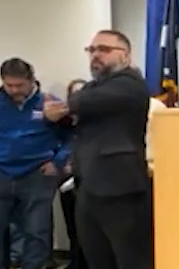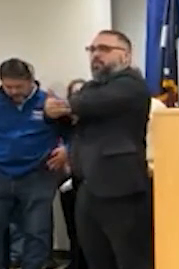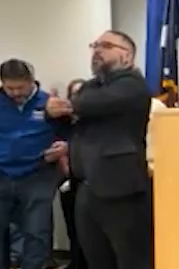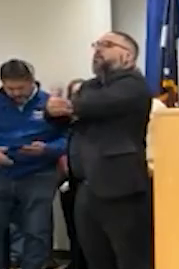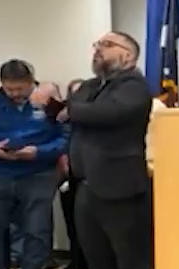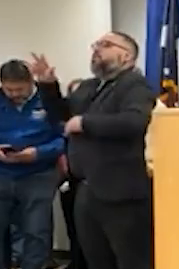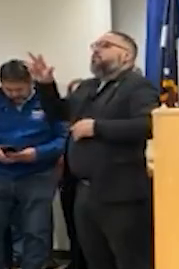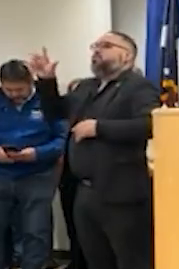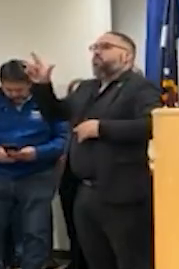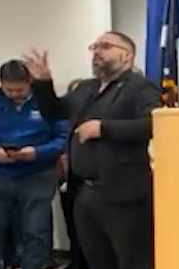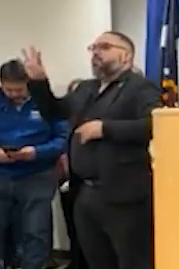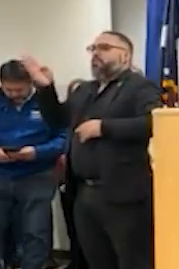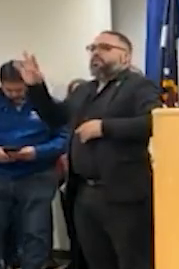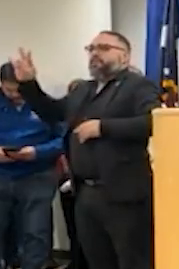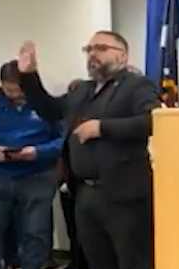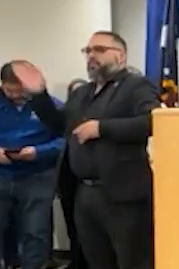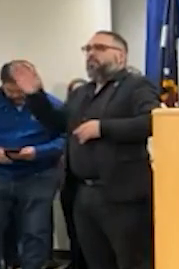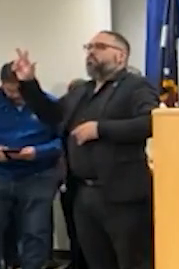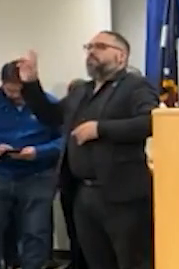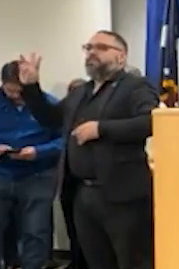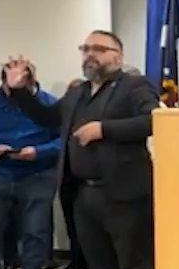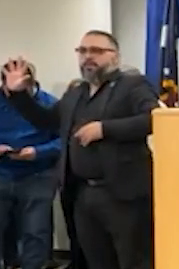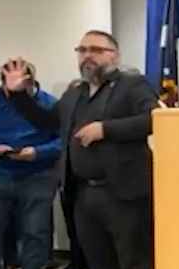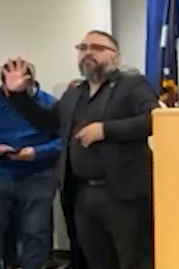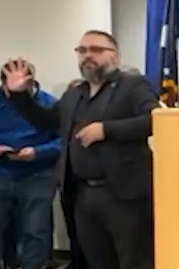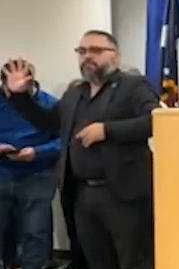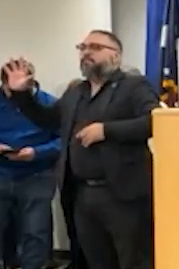365 days a year, and in times like